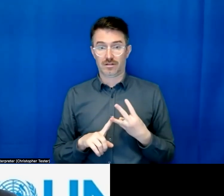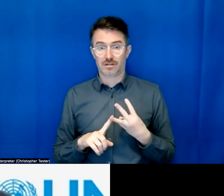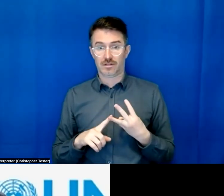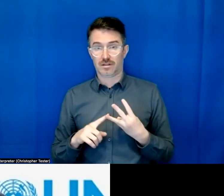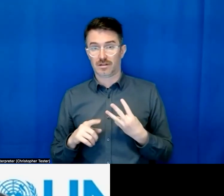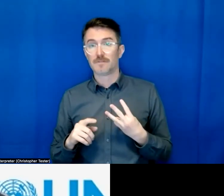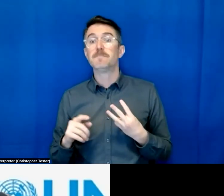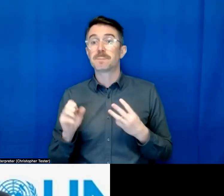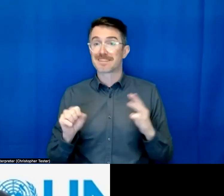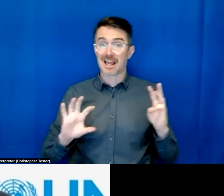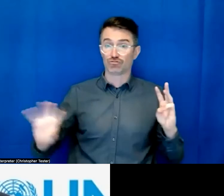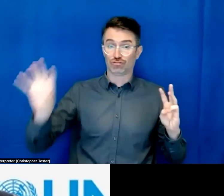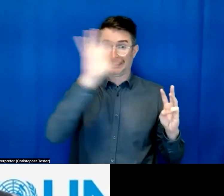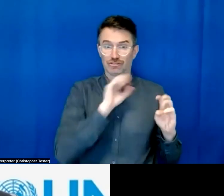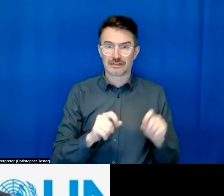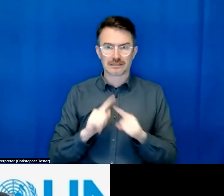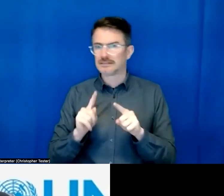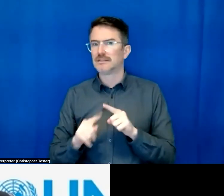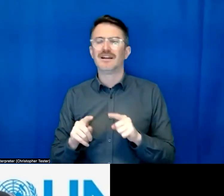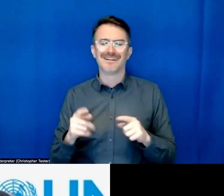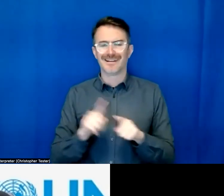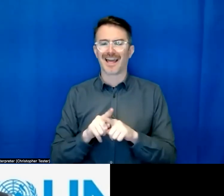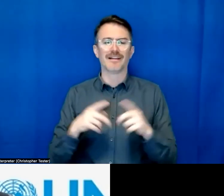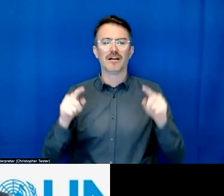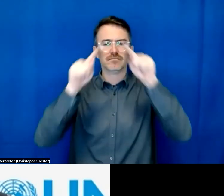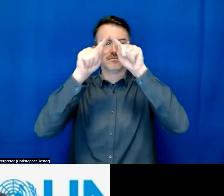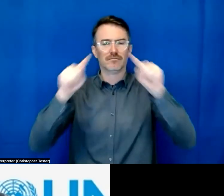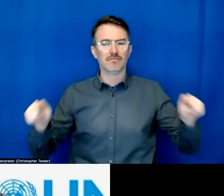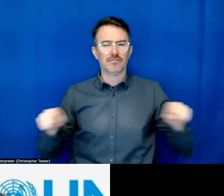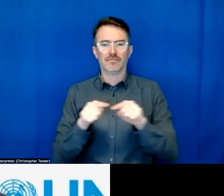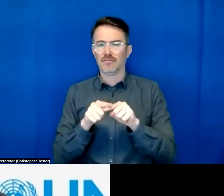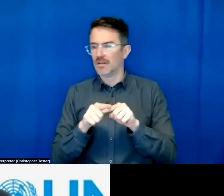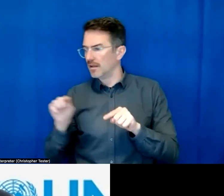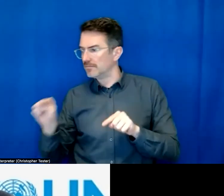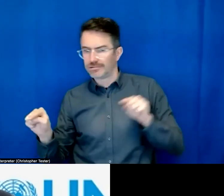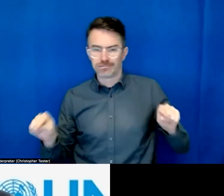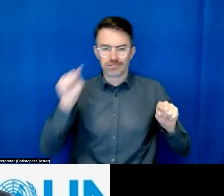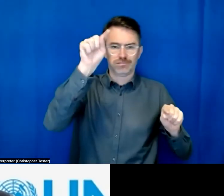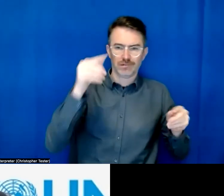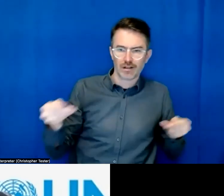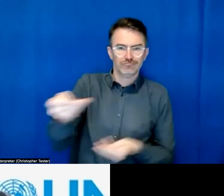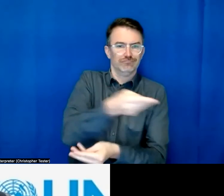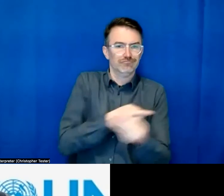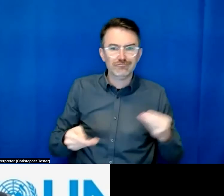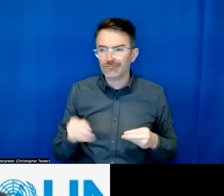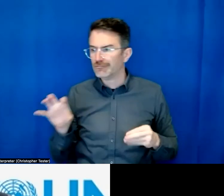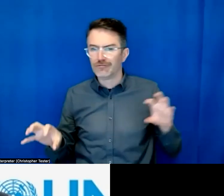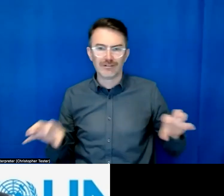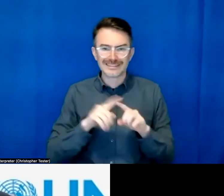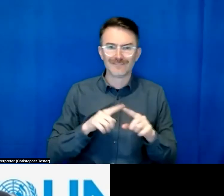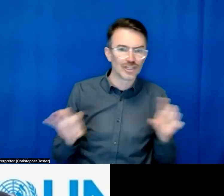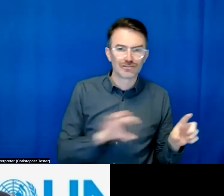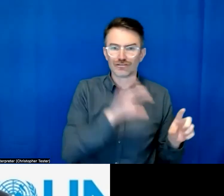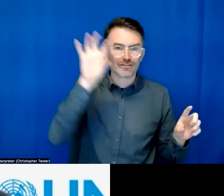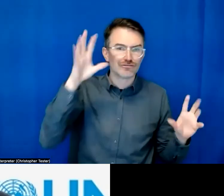playing gradually together with all other UN partners. So these are the three new approach. I would not call new in the sense